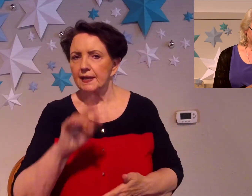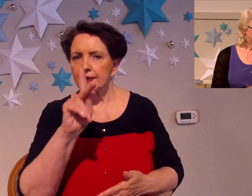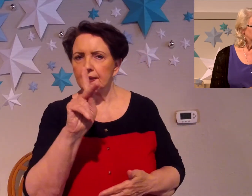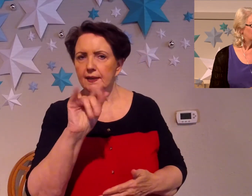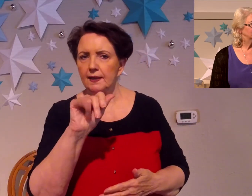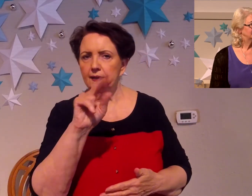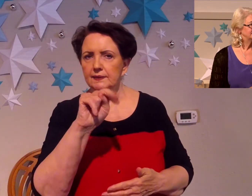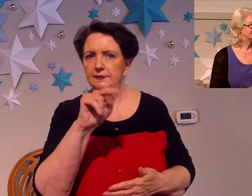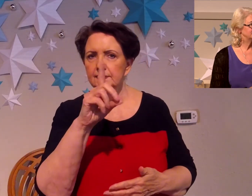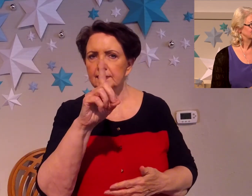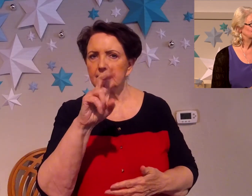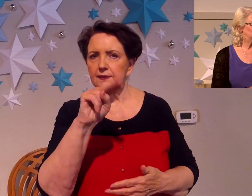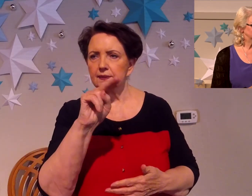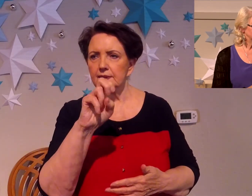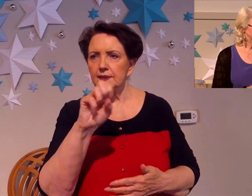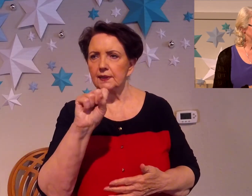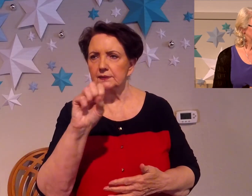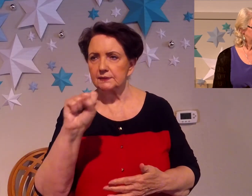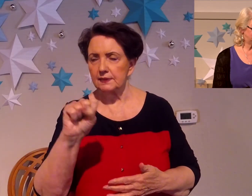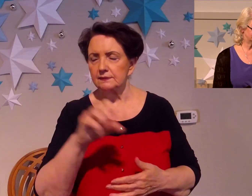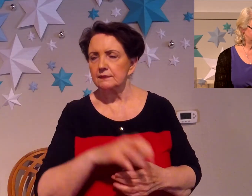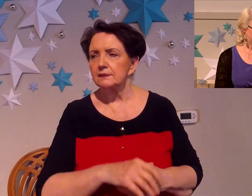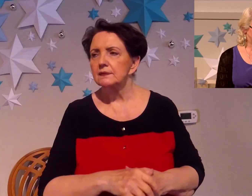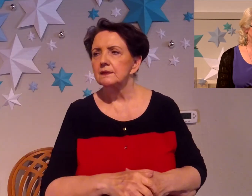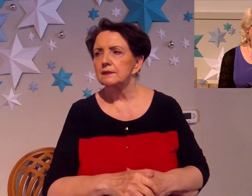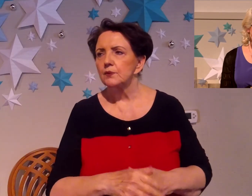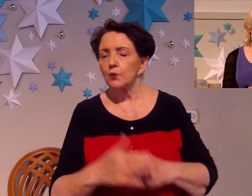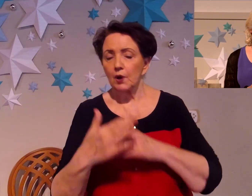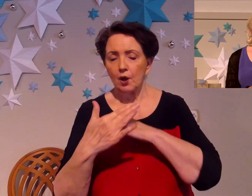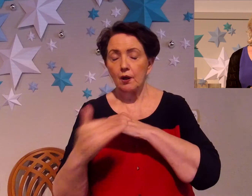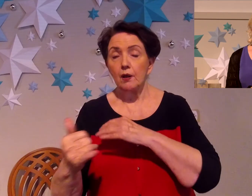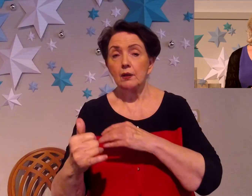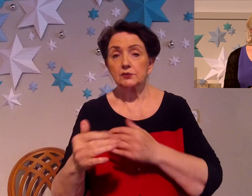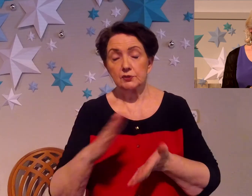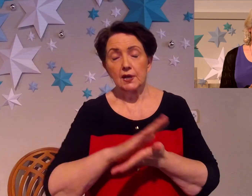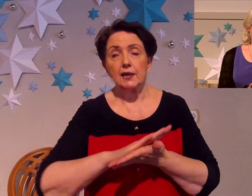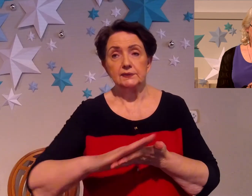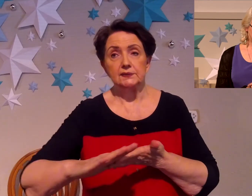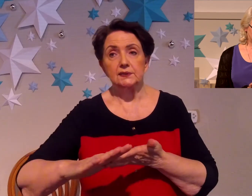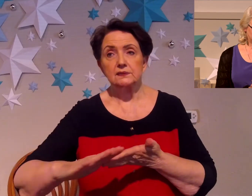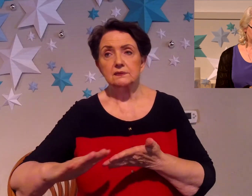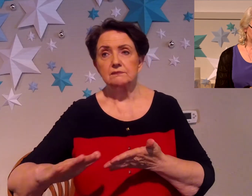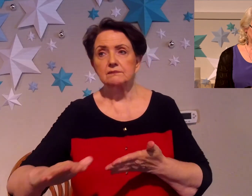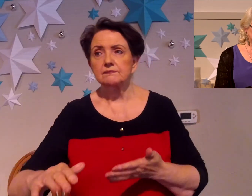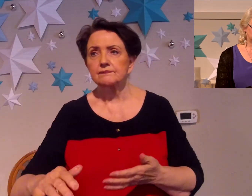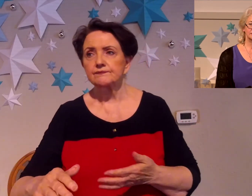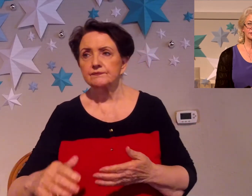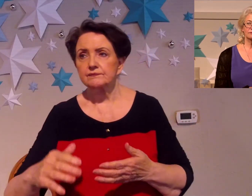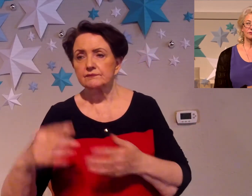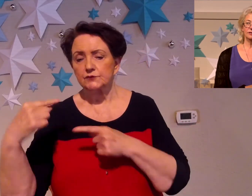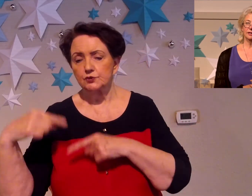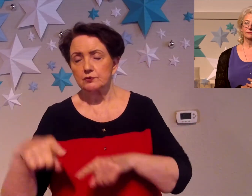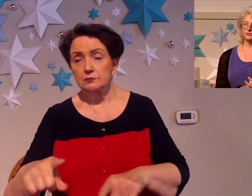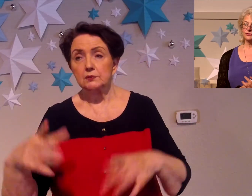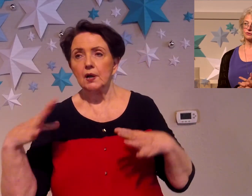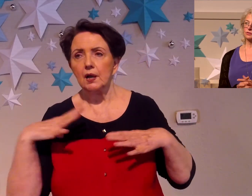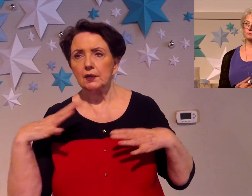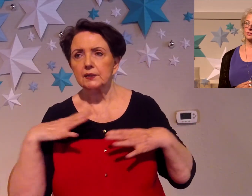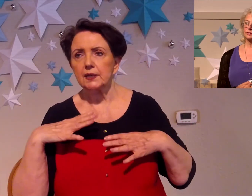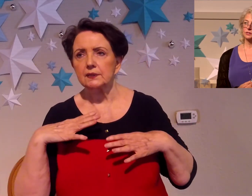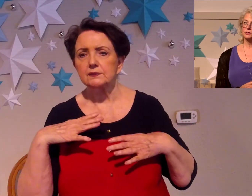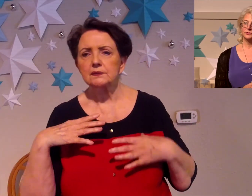I think that the holiday season calls us to kindness. And I remember when I discovered the